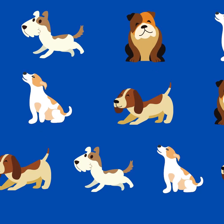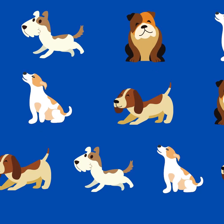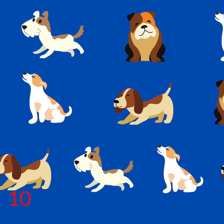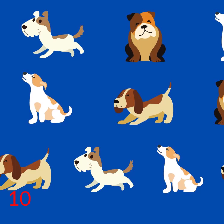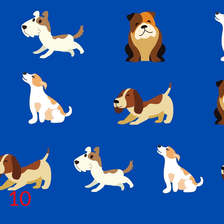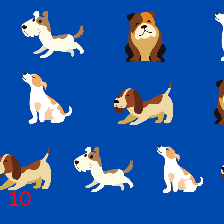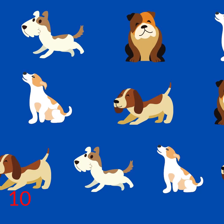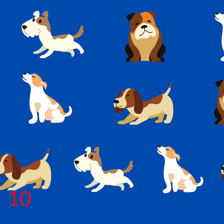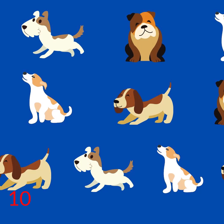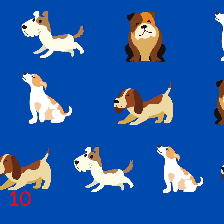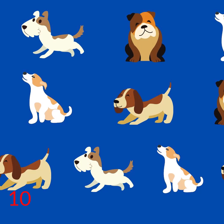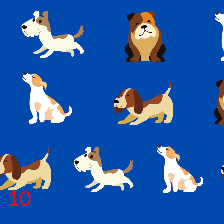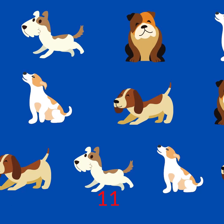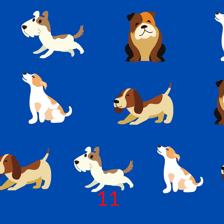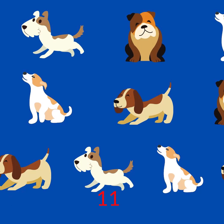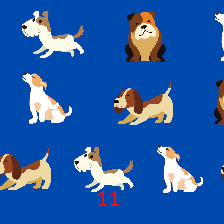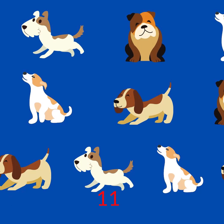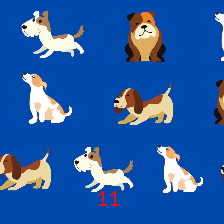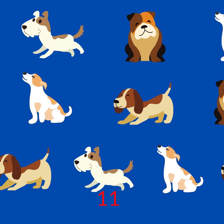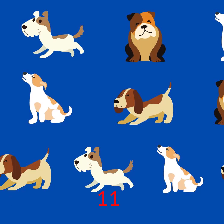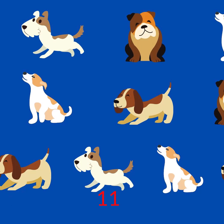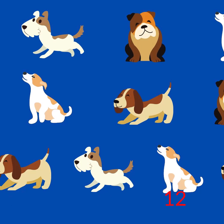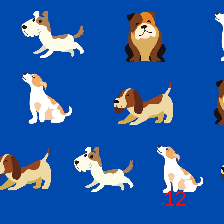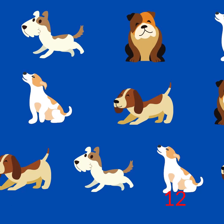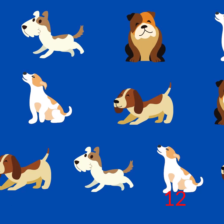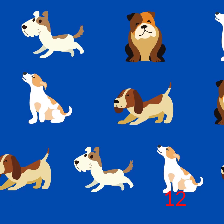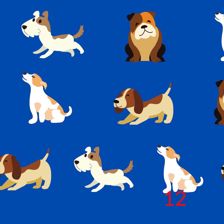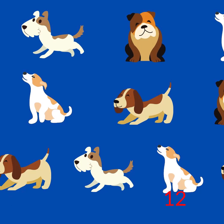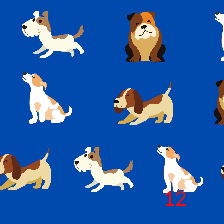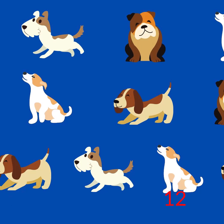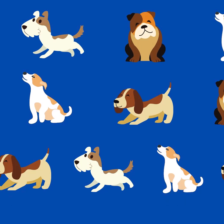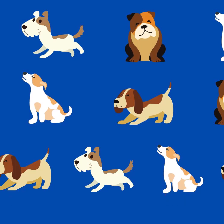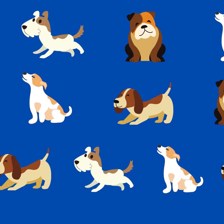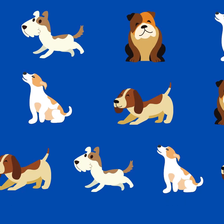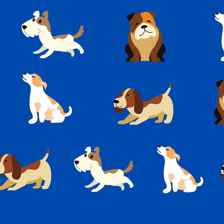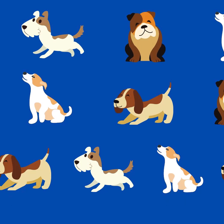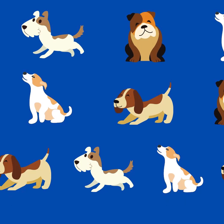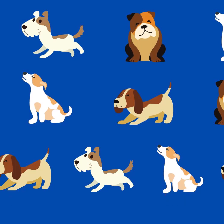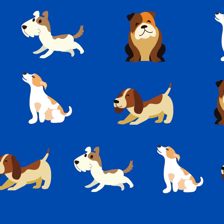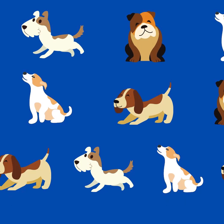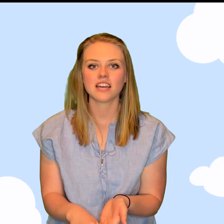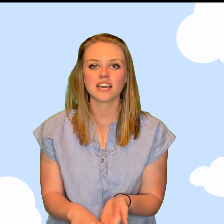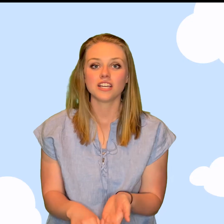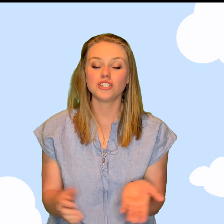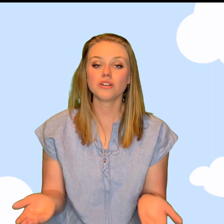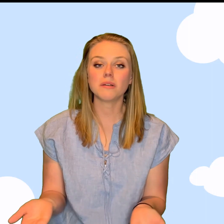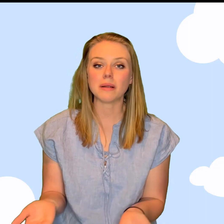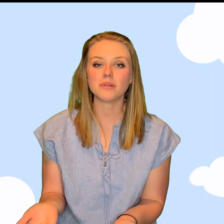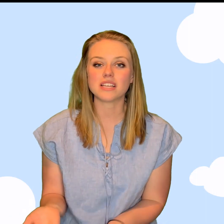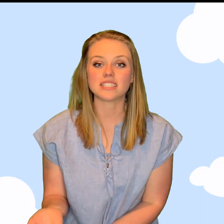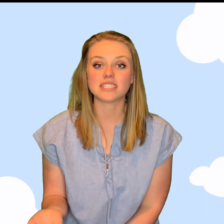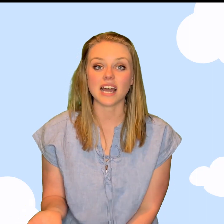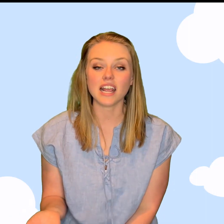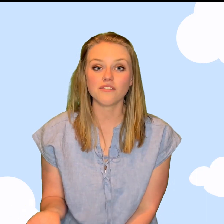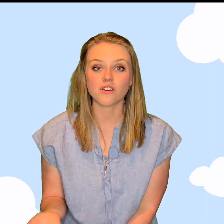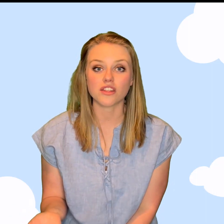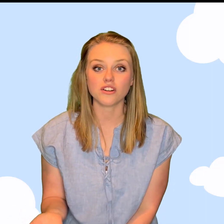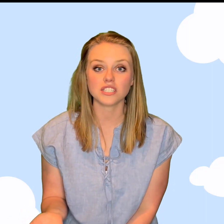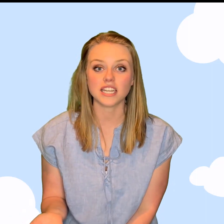9, 10, 11, 12, and 13. Do you remember the sign for 13?